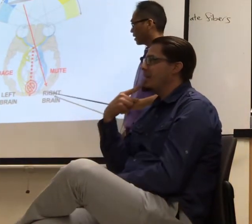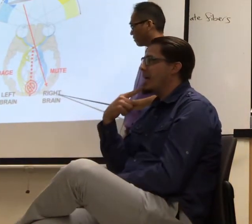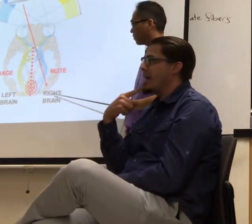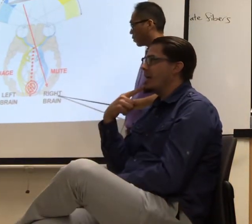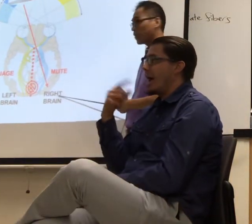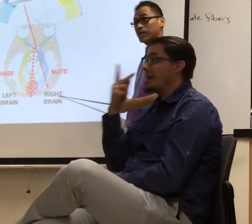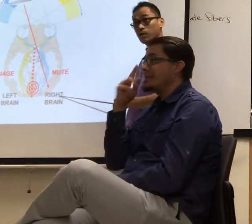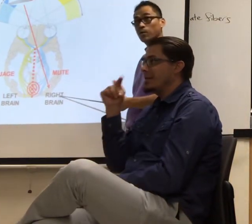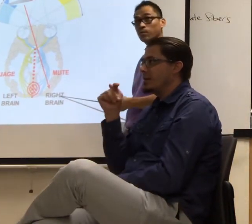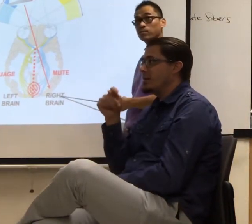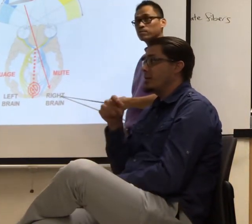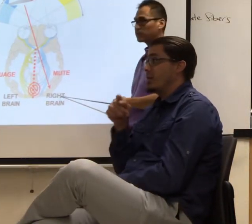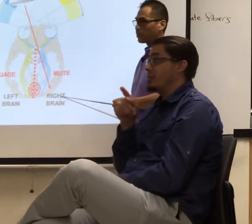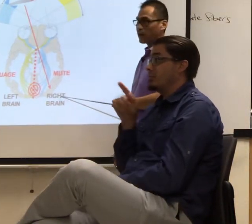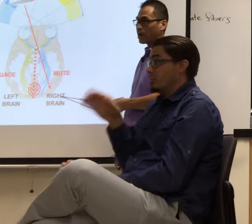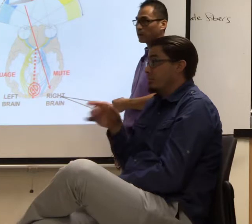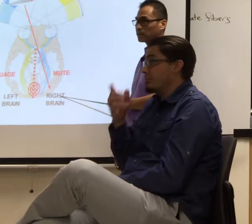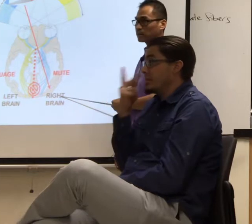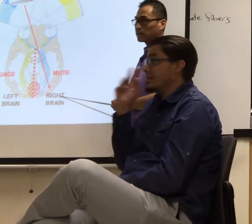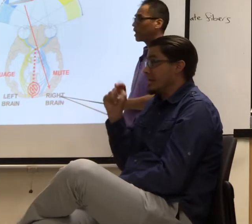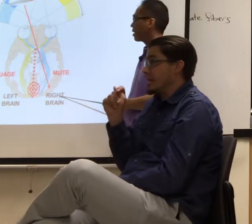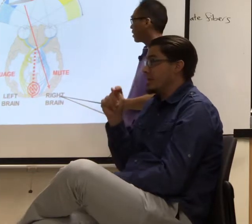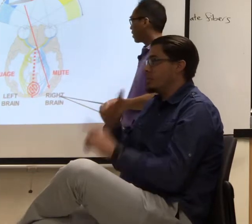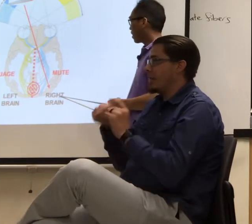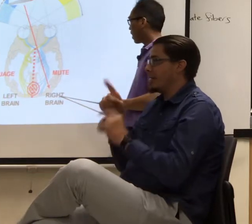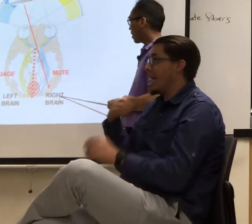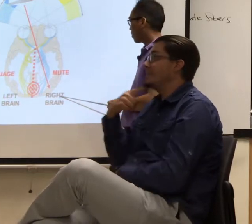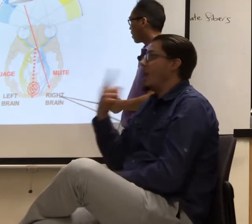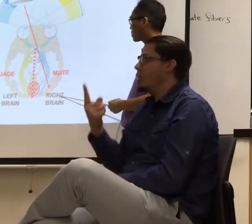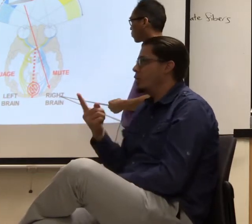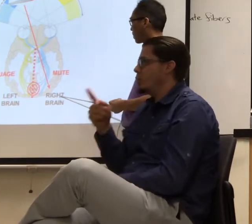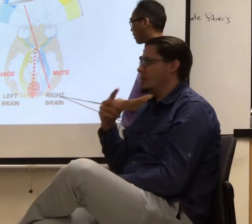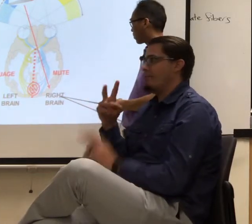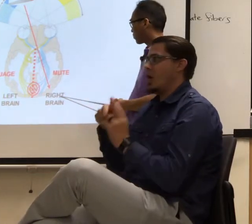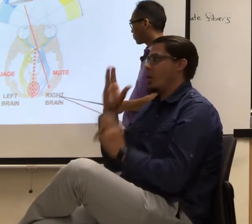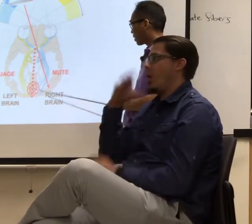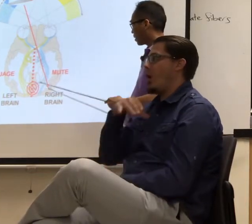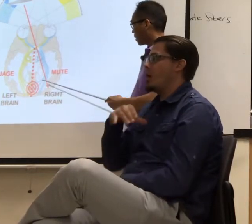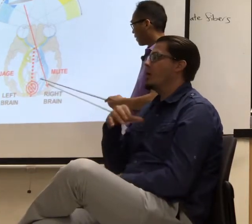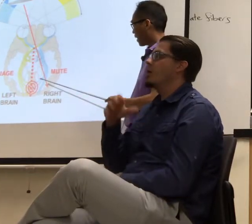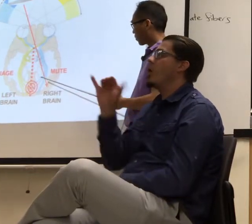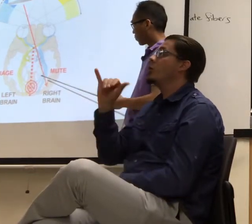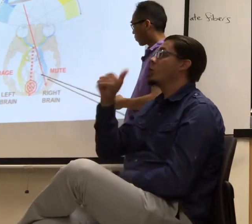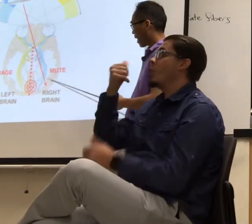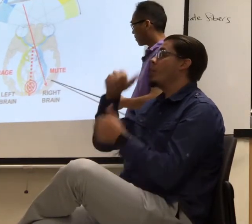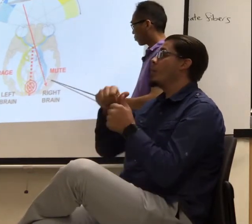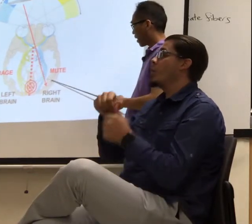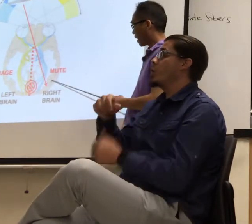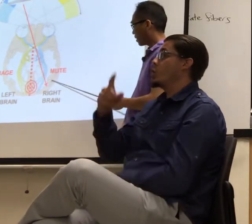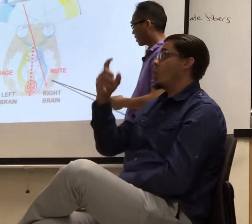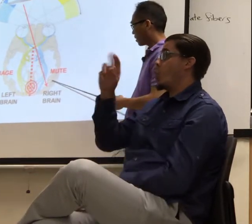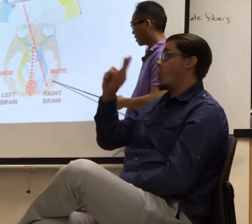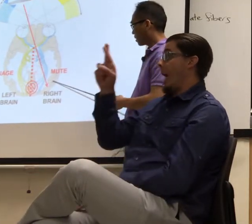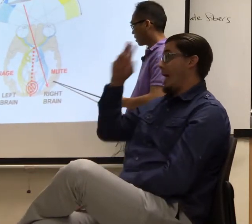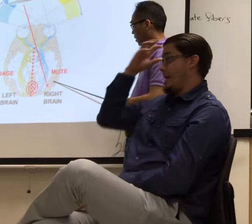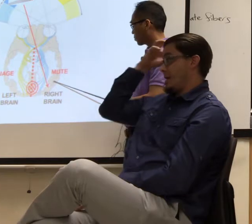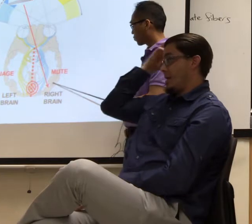it, even though they do. It's very odd. Also remember that your right